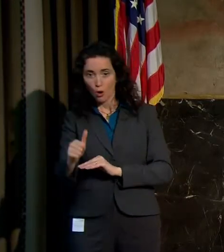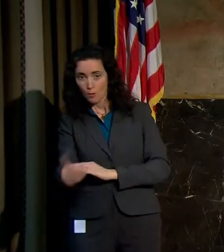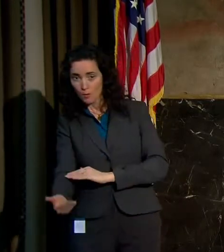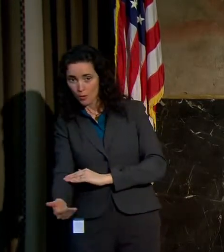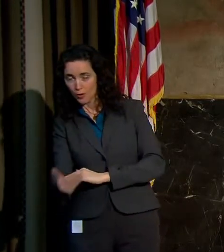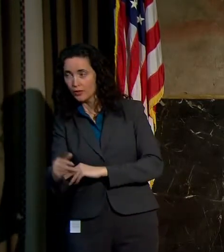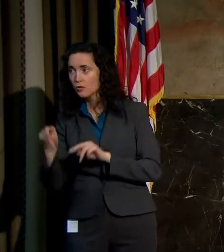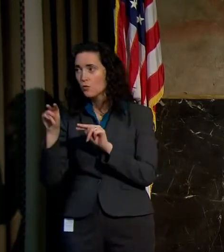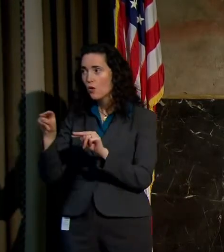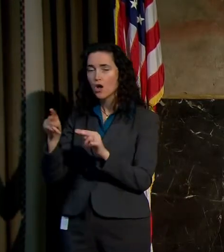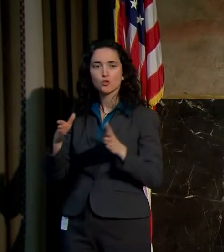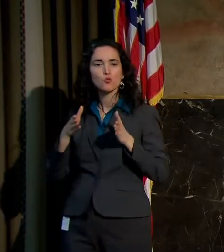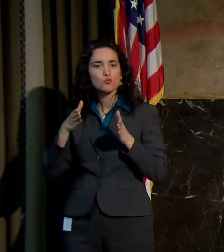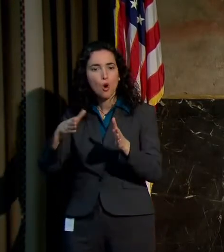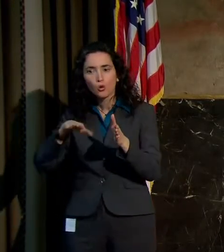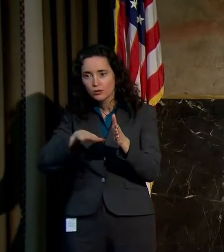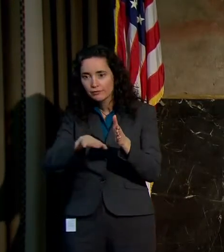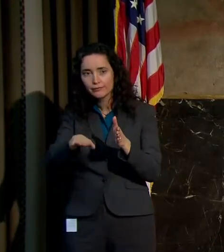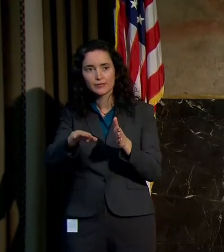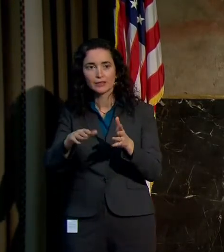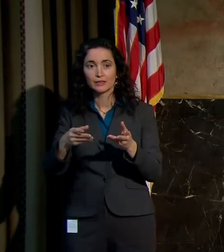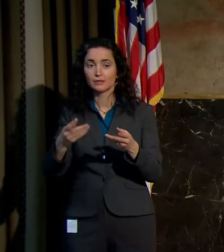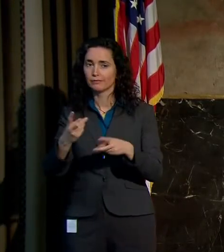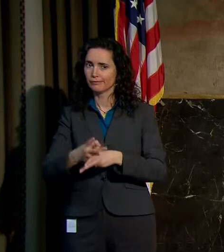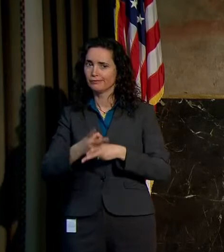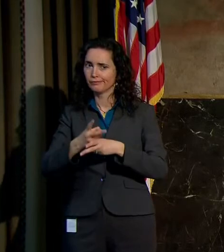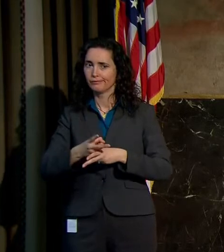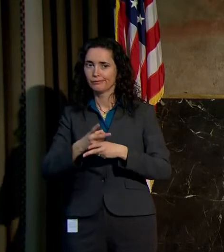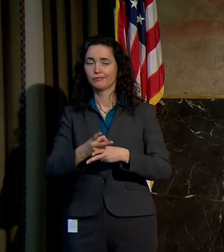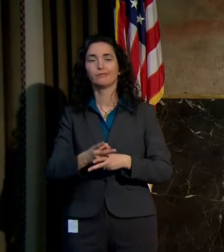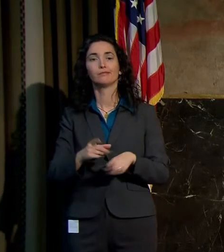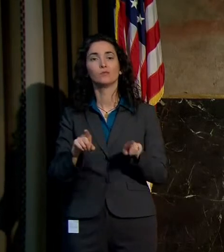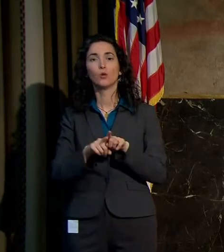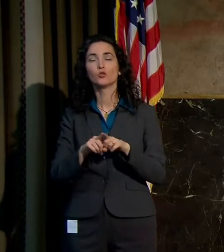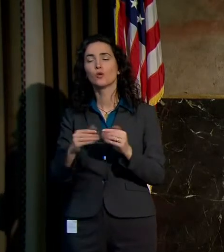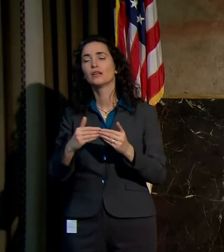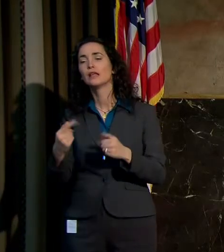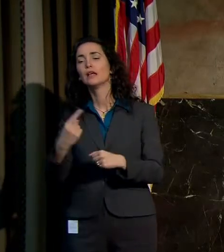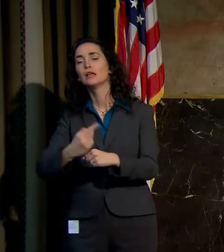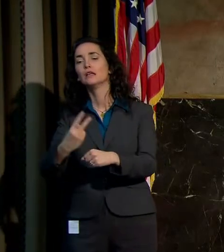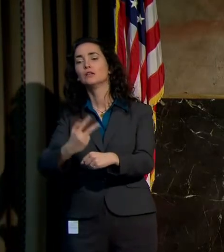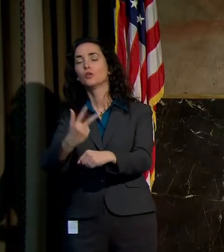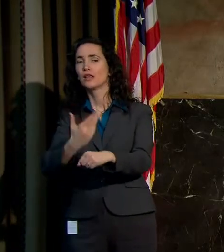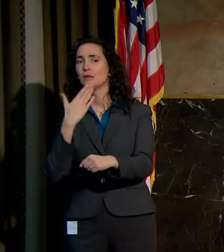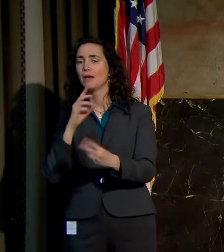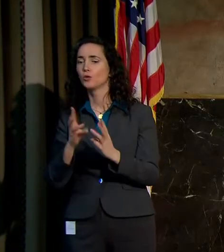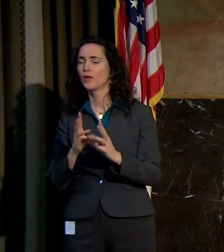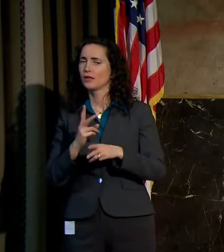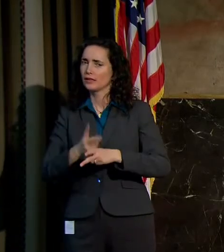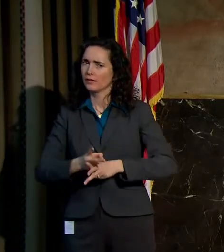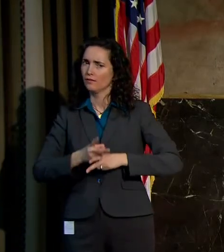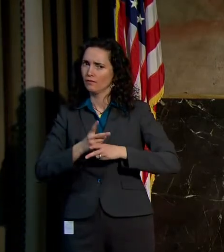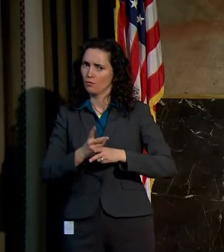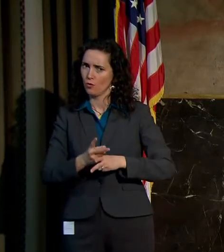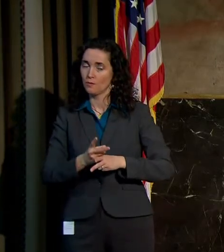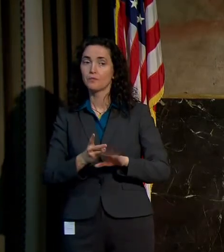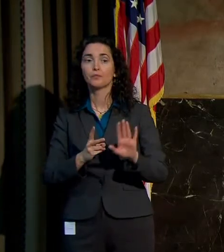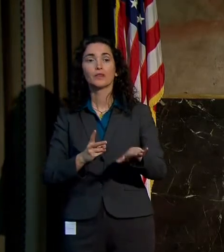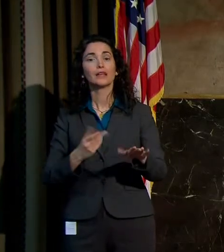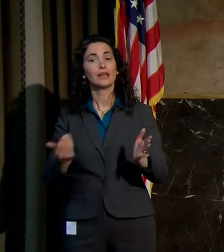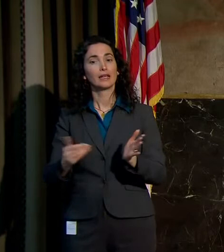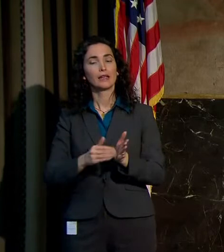to the road conditions and with respect to the weather over the next several days. And again, I ask you to